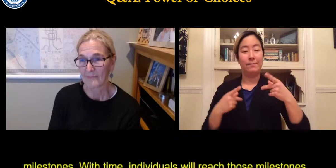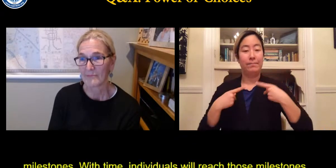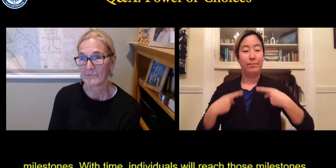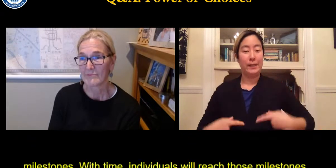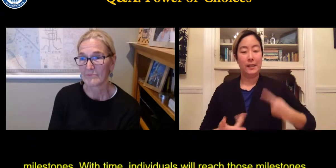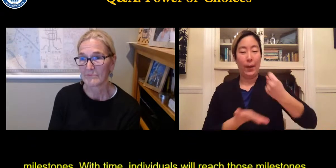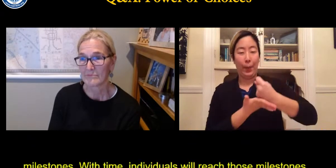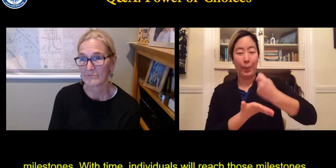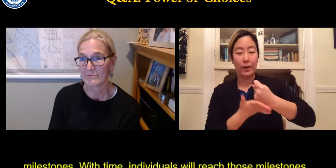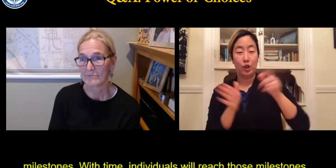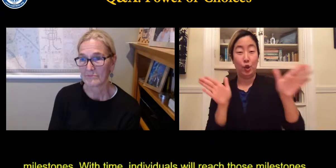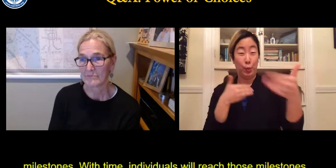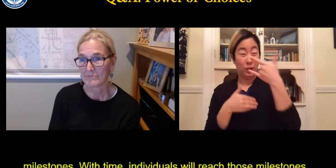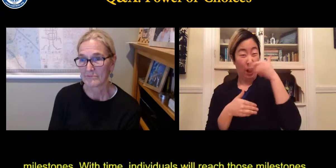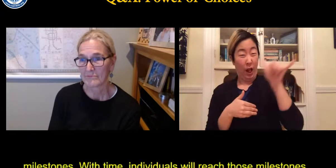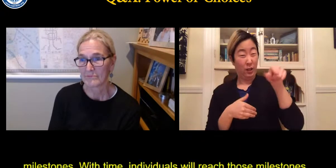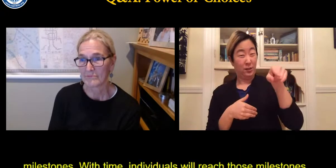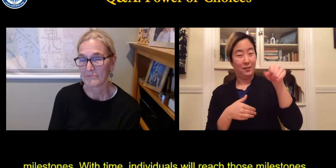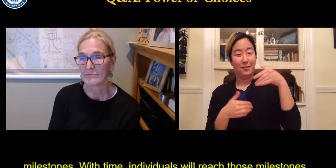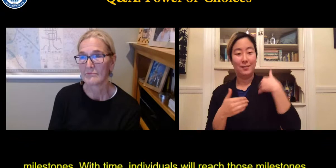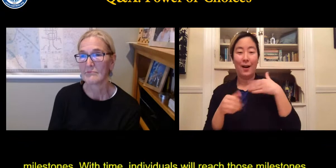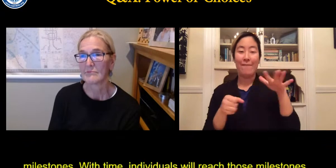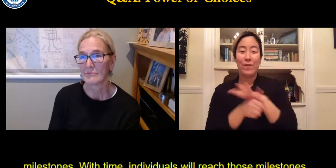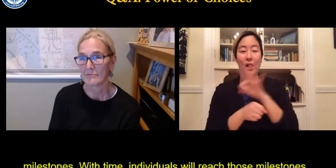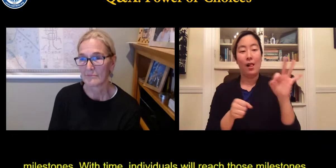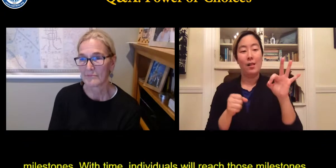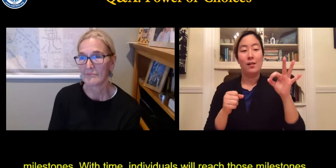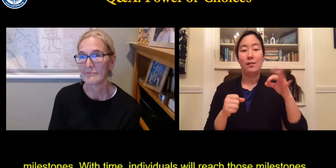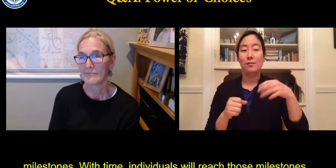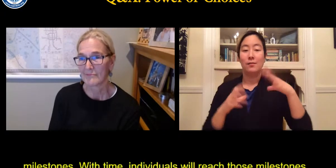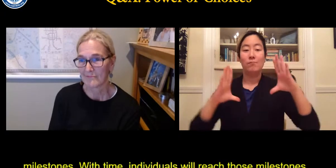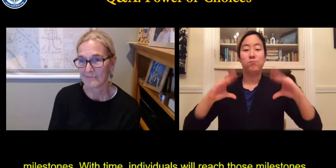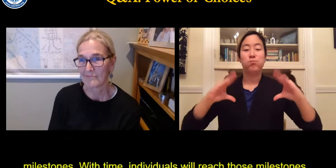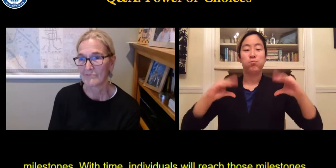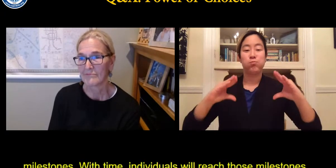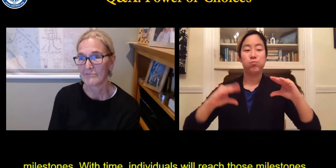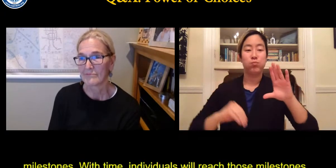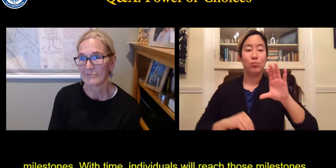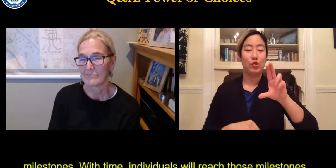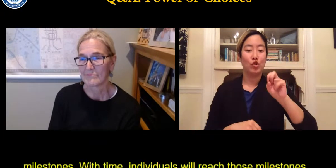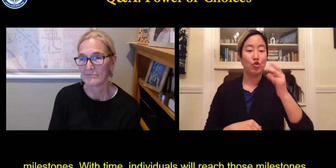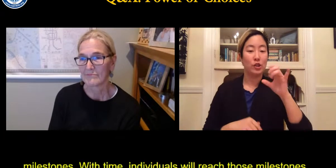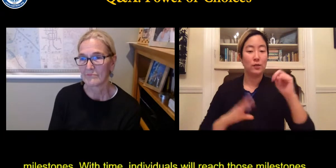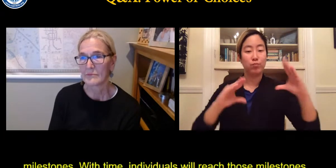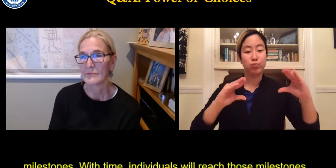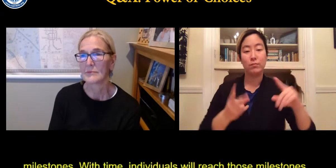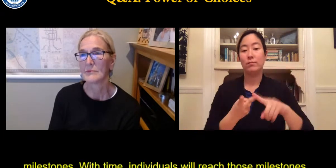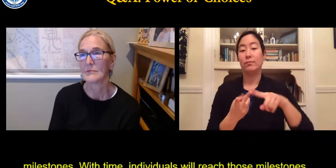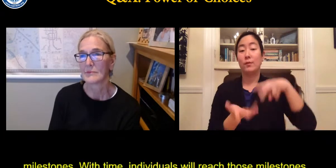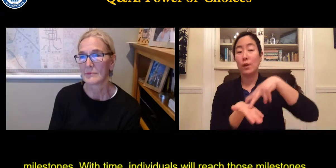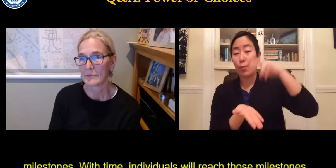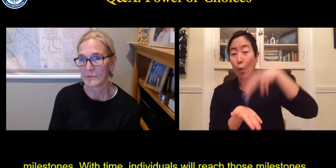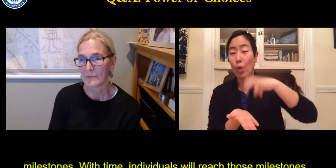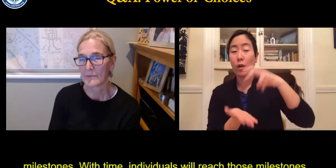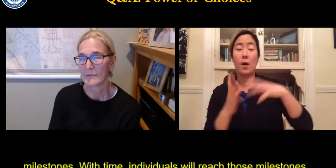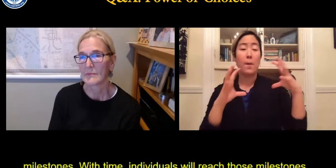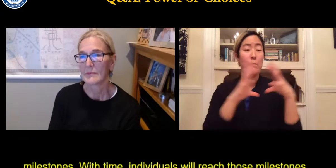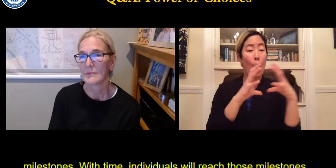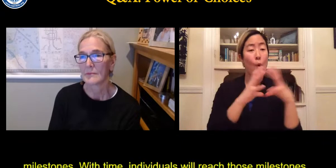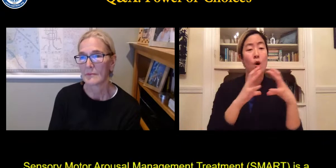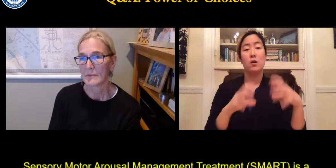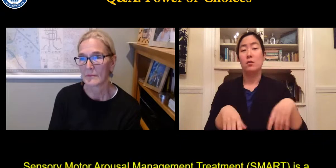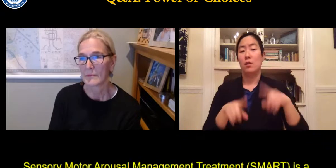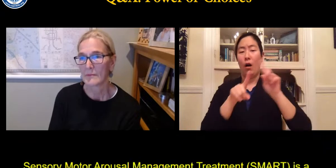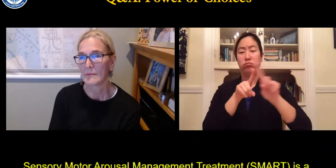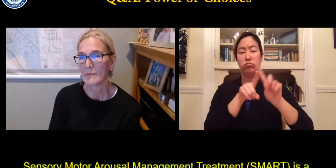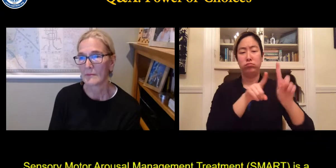program that includes hearing and deaf children. It's sort of like physical therapy. You've seen those